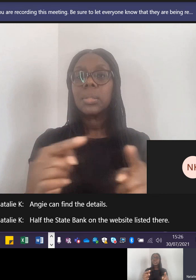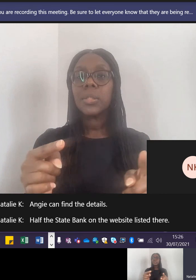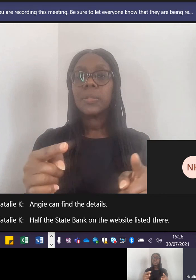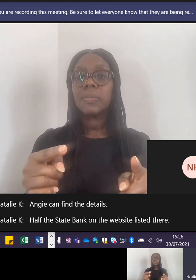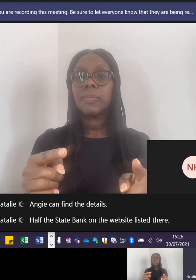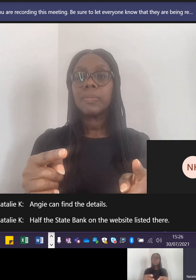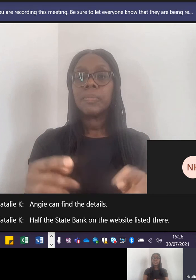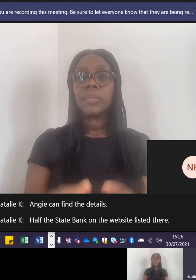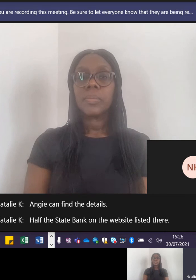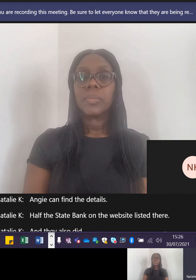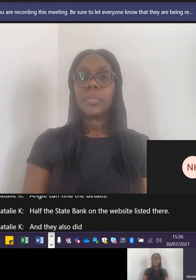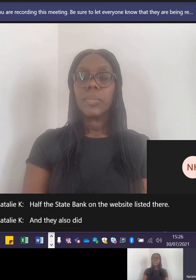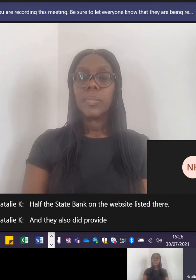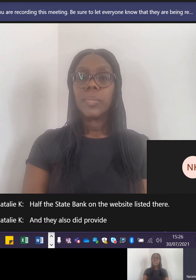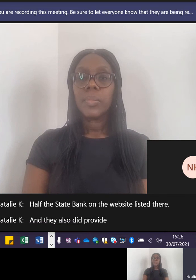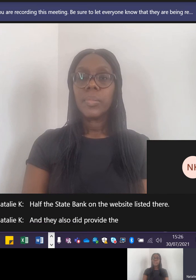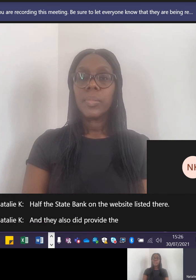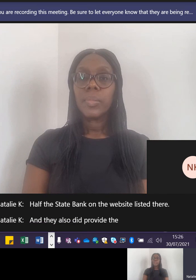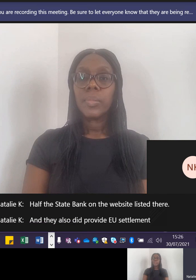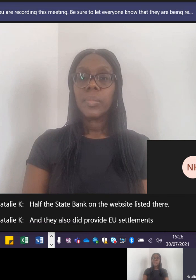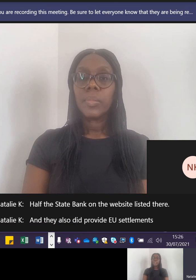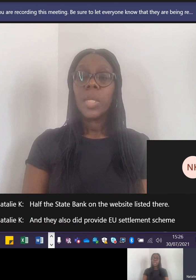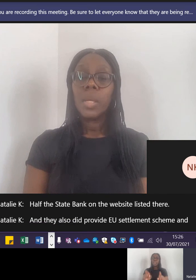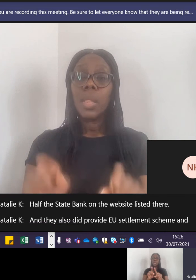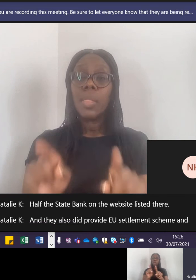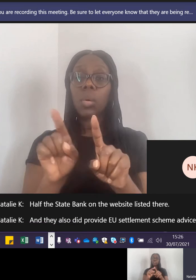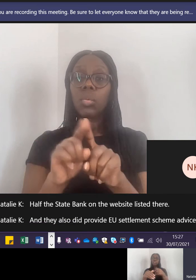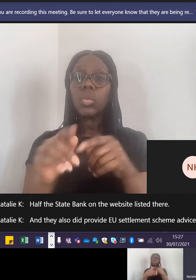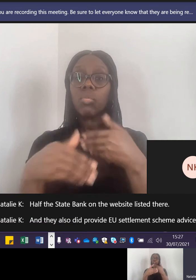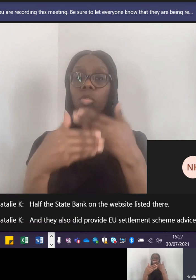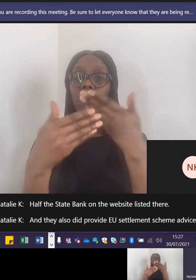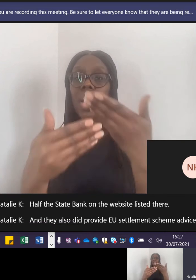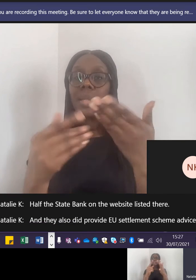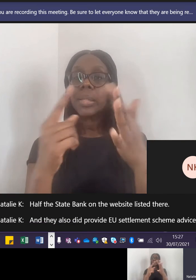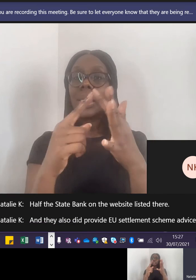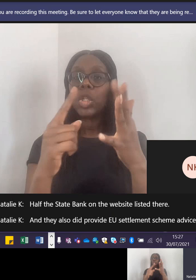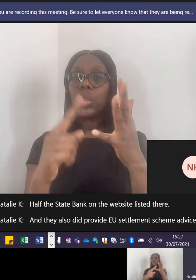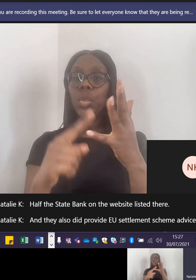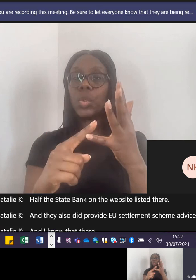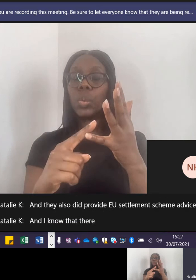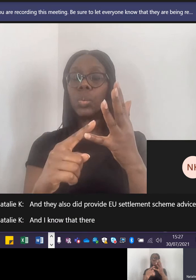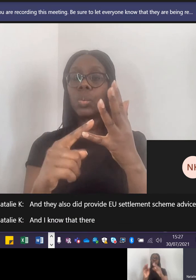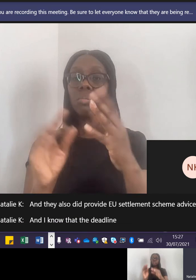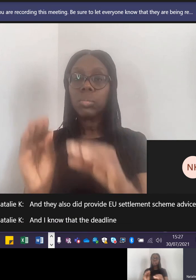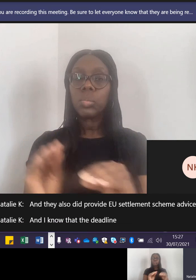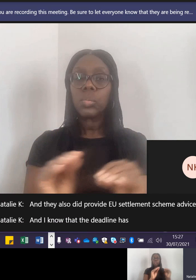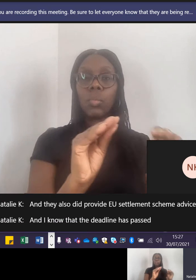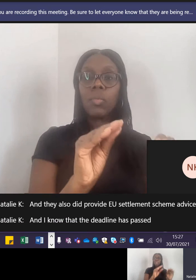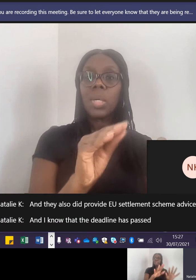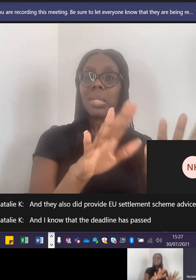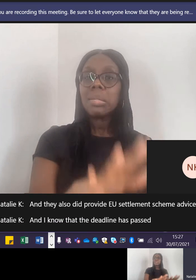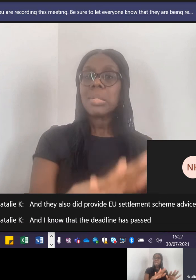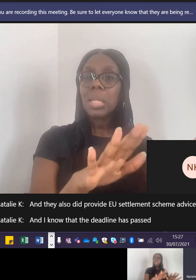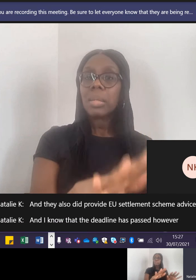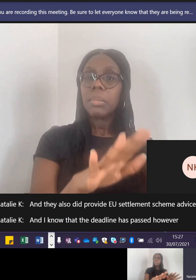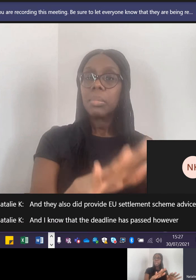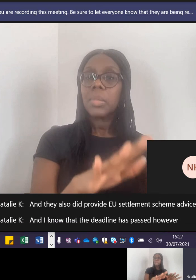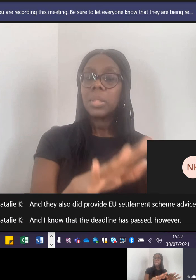And they also did provide EU settlement scheme advice. I know that the deadline has passed.